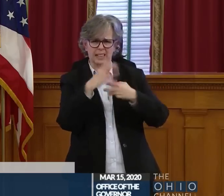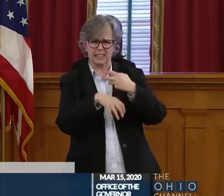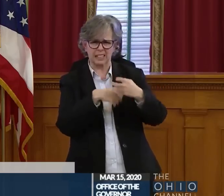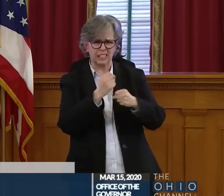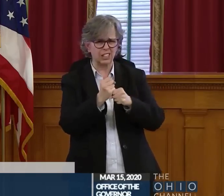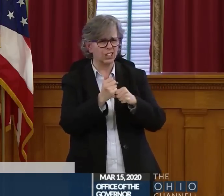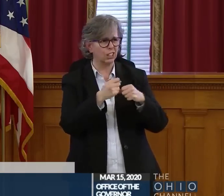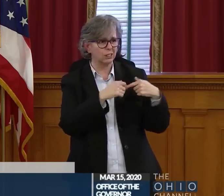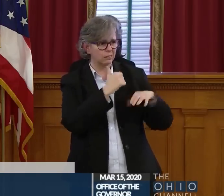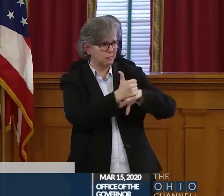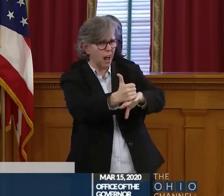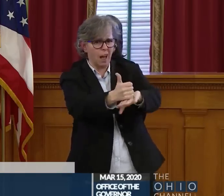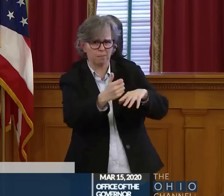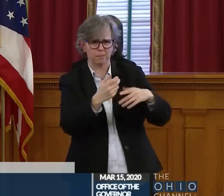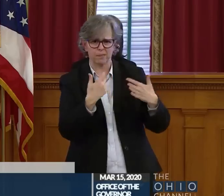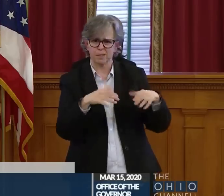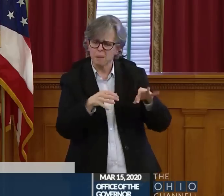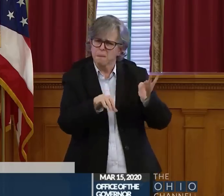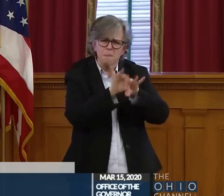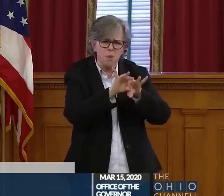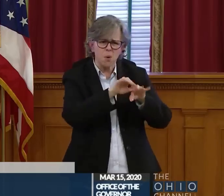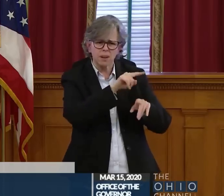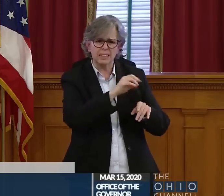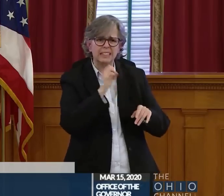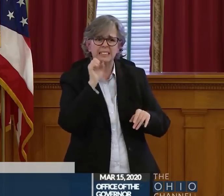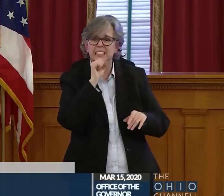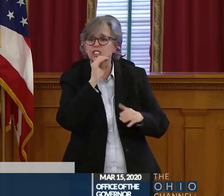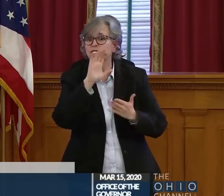program, senior centers,